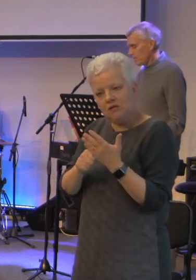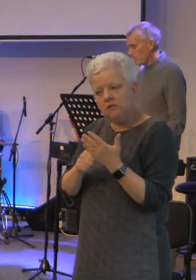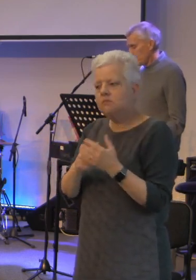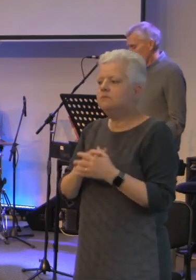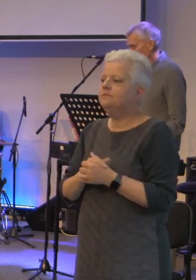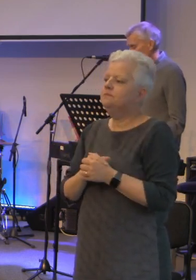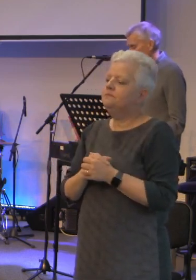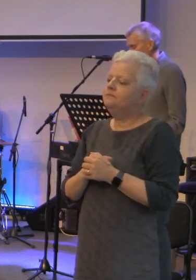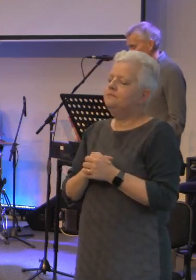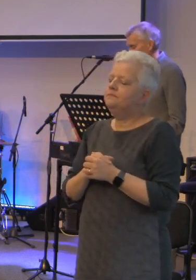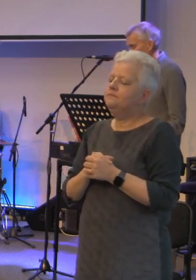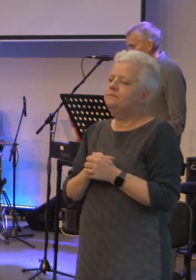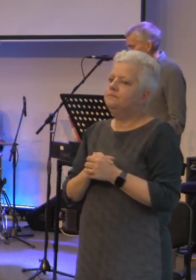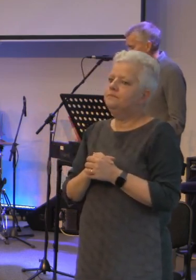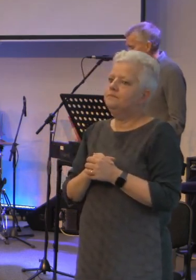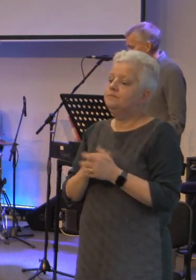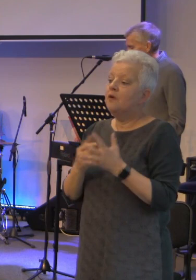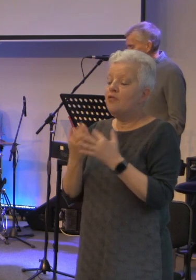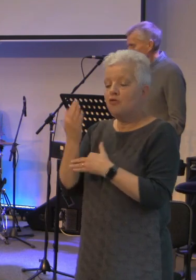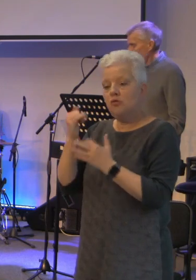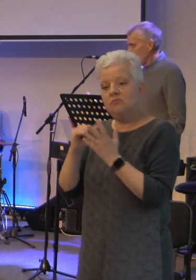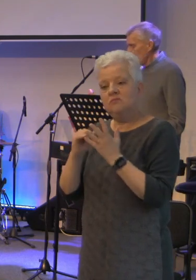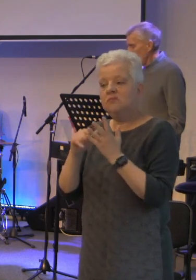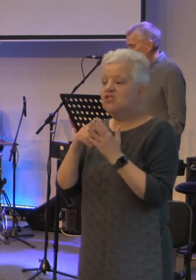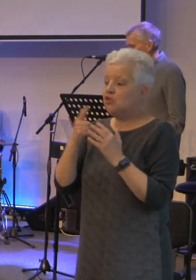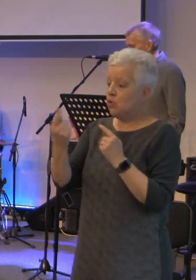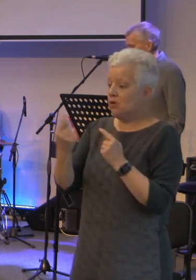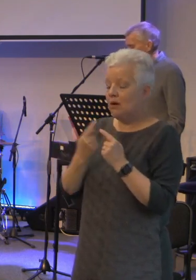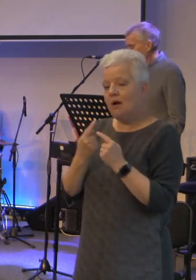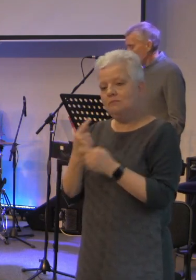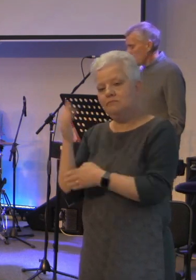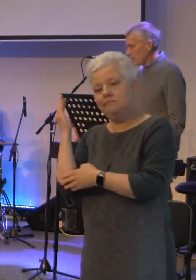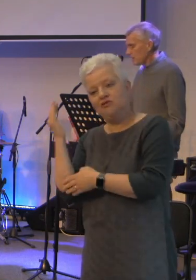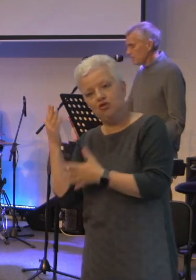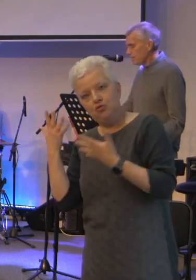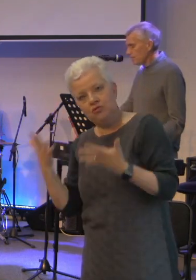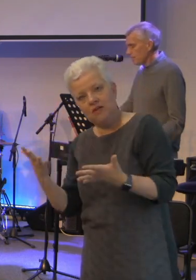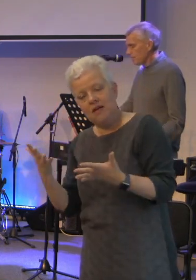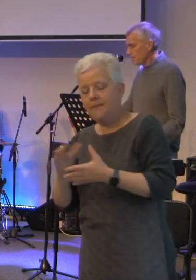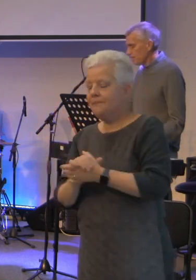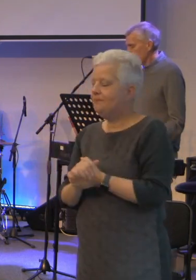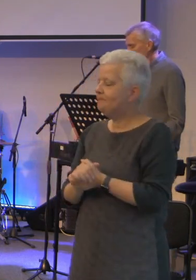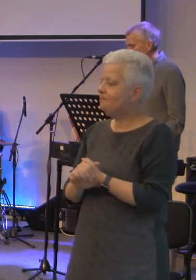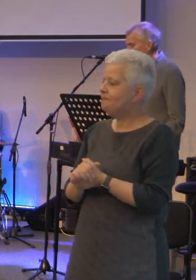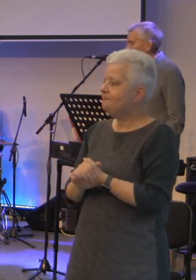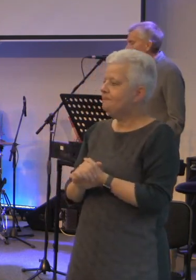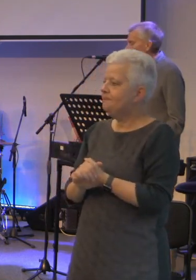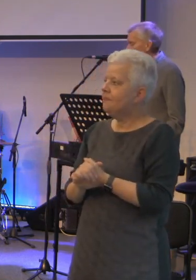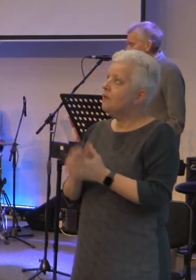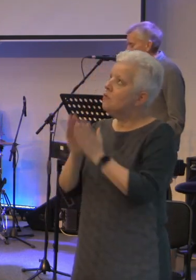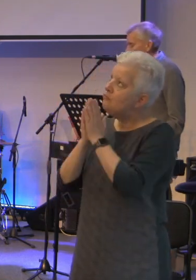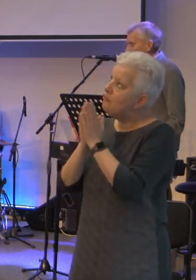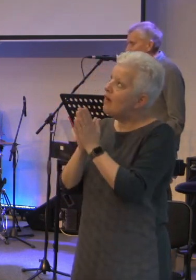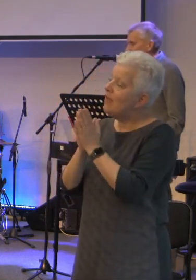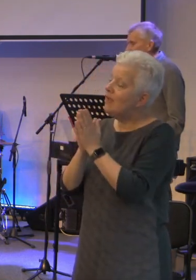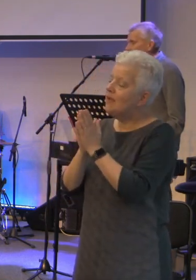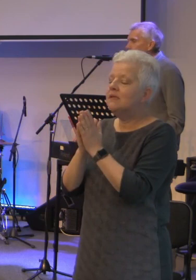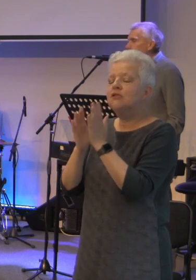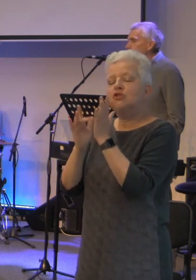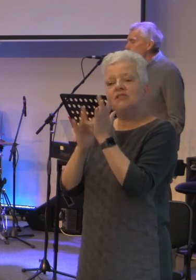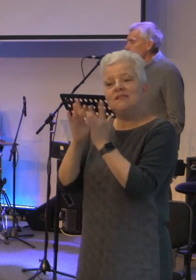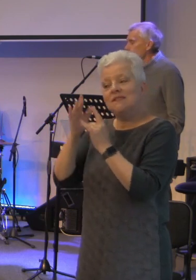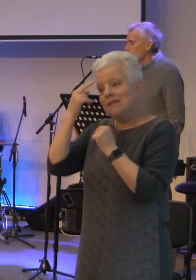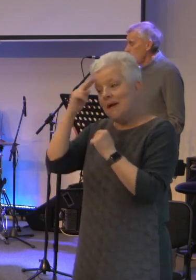now, and through Sue as she shares your word together with us. We pray these things in Jesus'